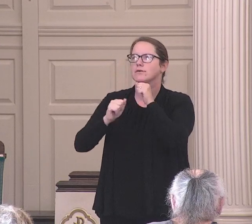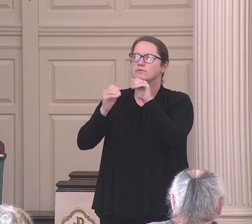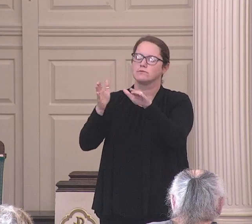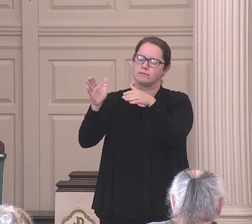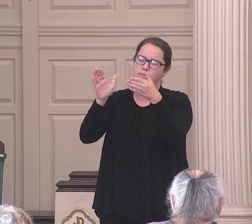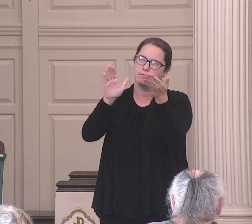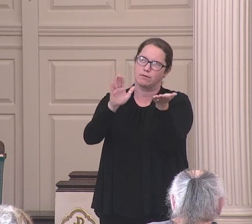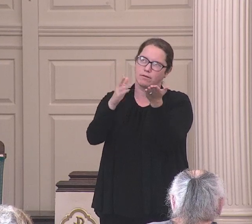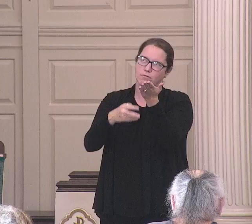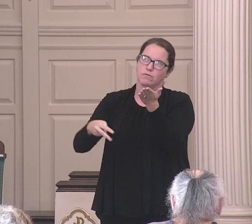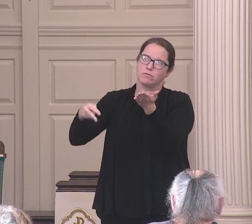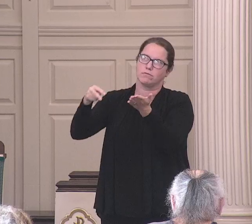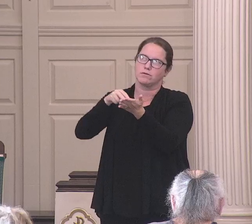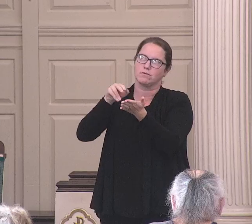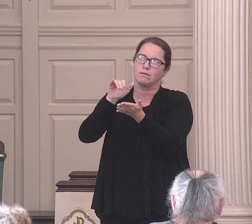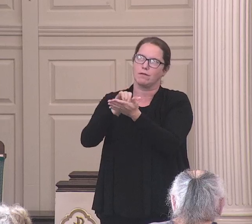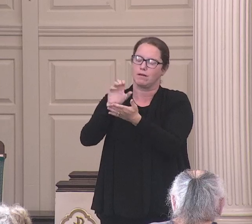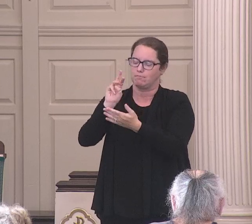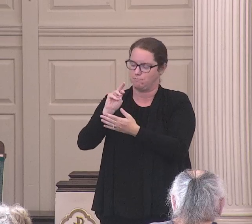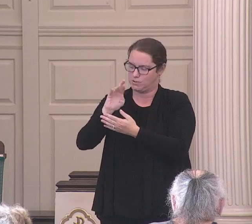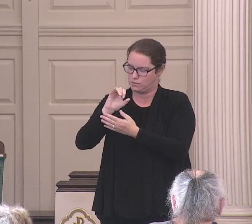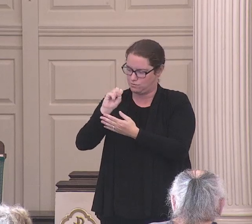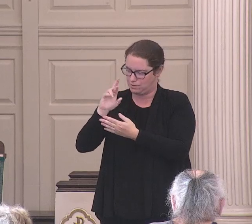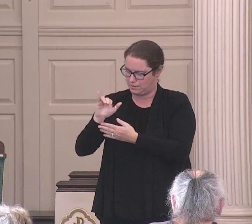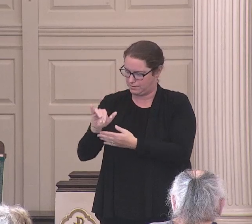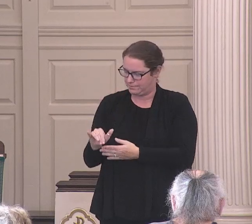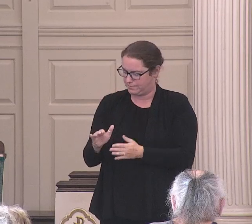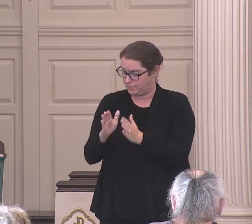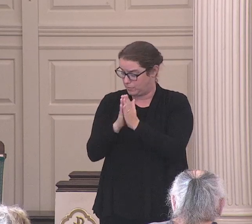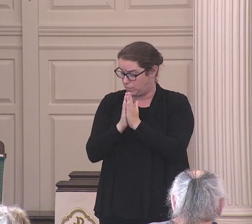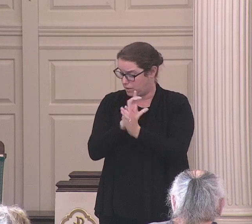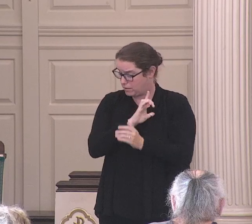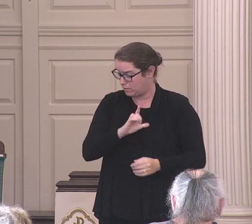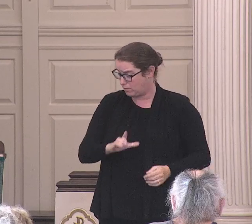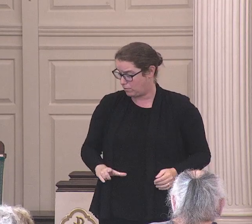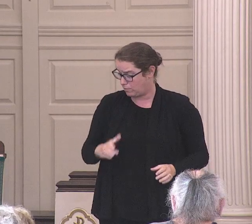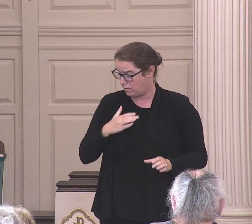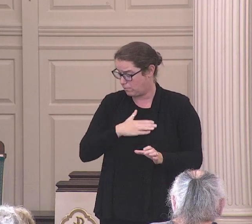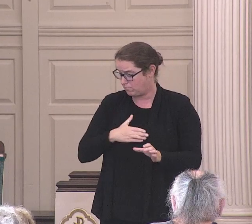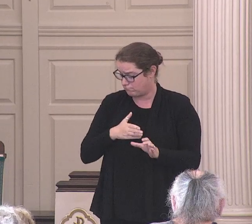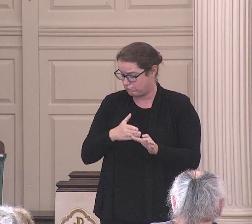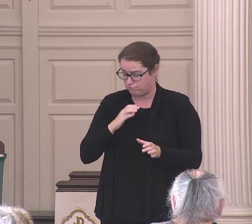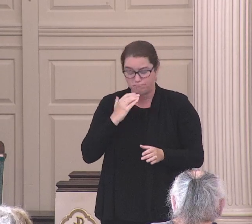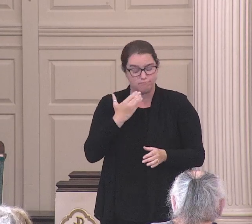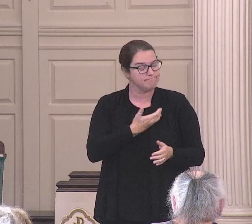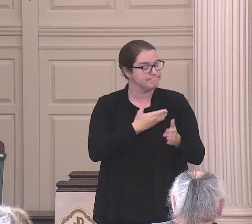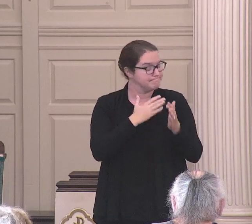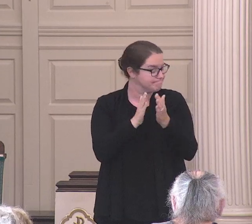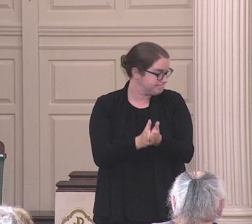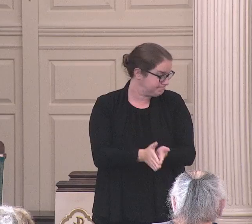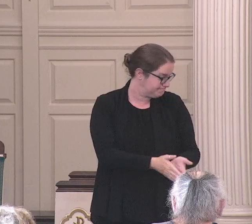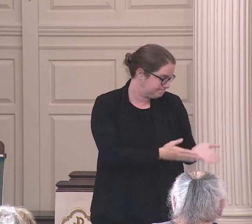resurrection. We pray to the Lord. Lord, hear our prayer.